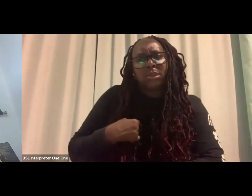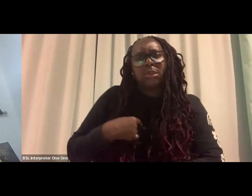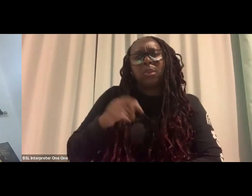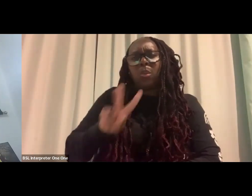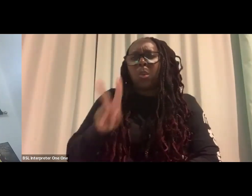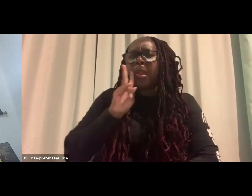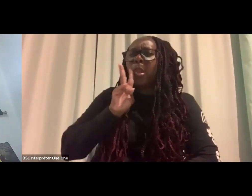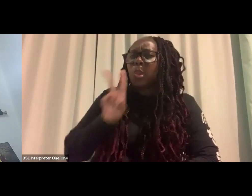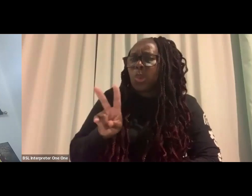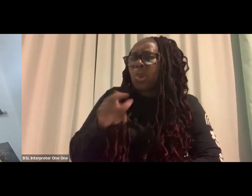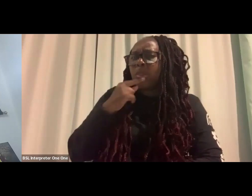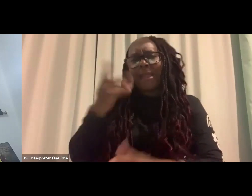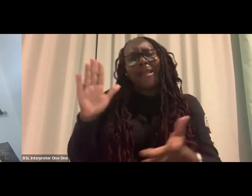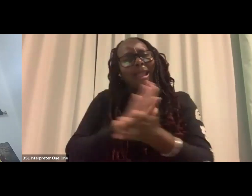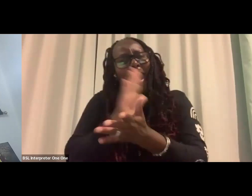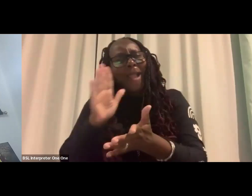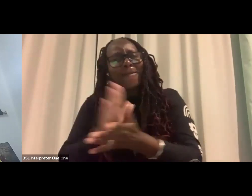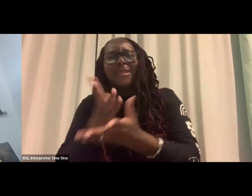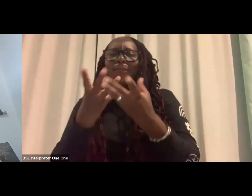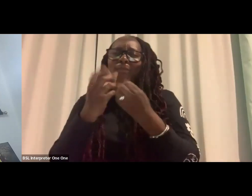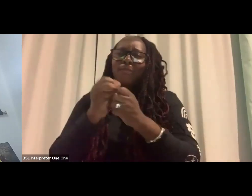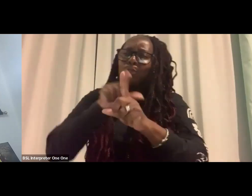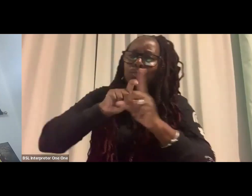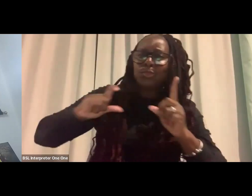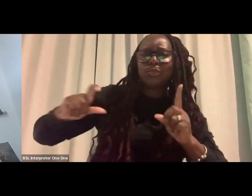into fostering collective happiness within the community.